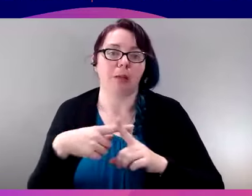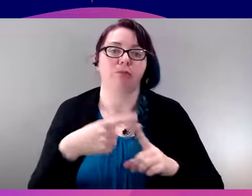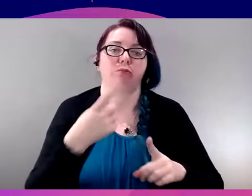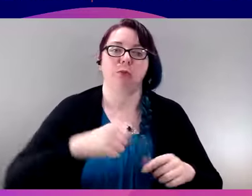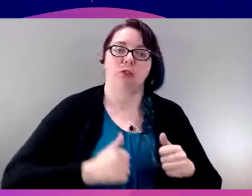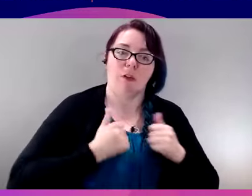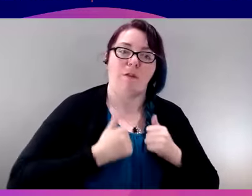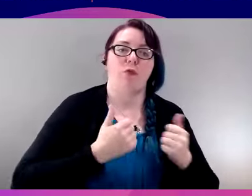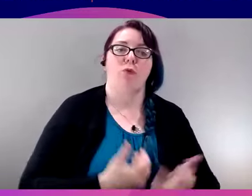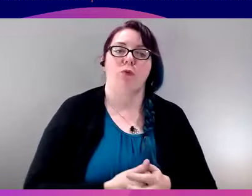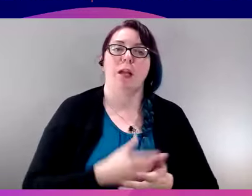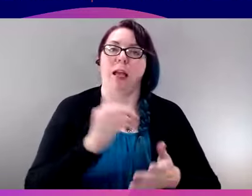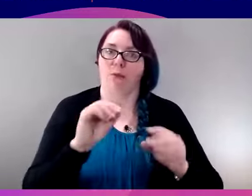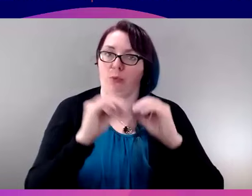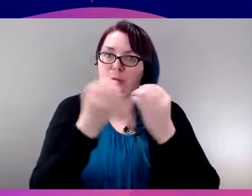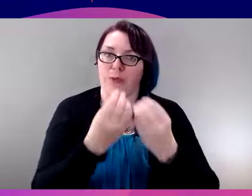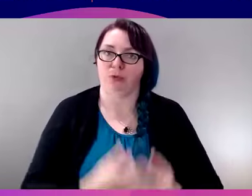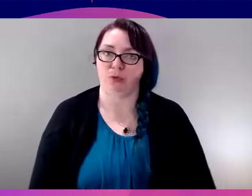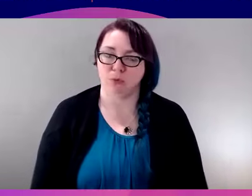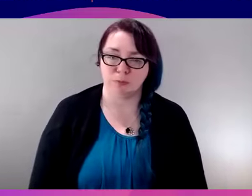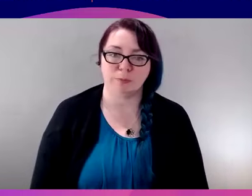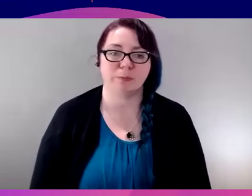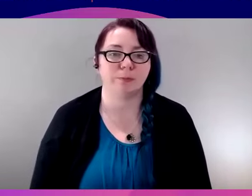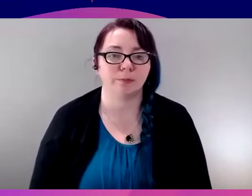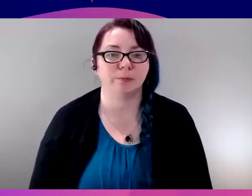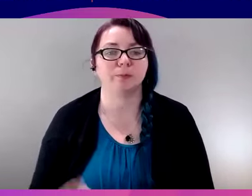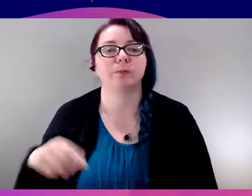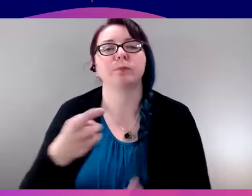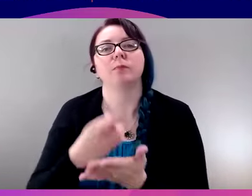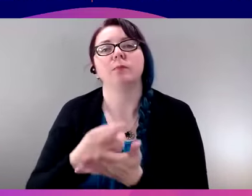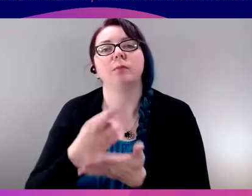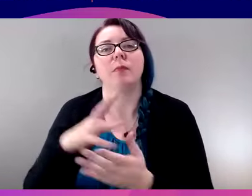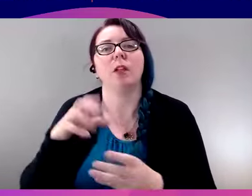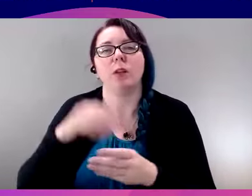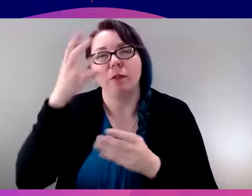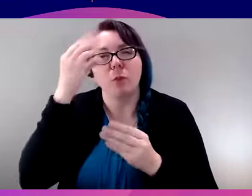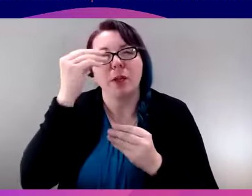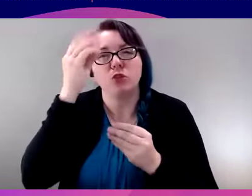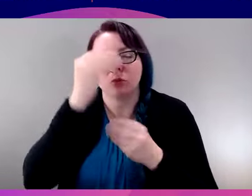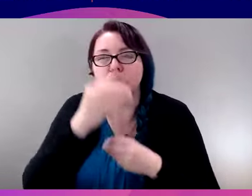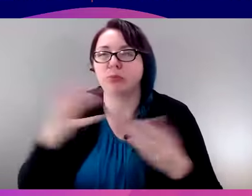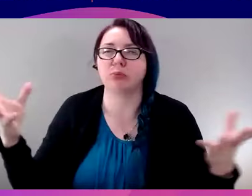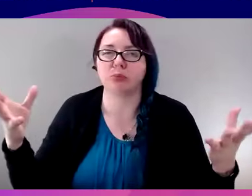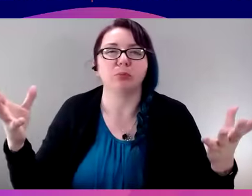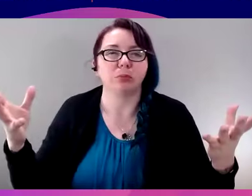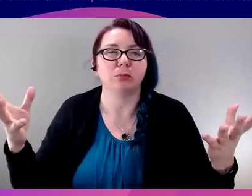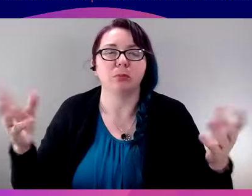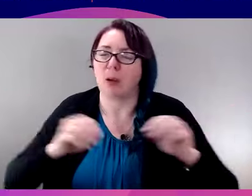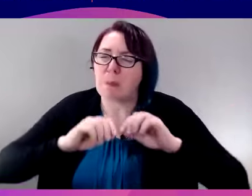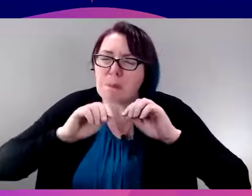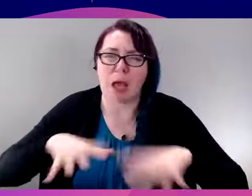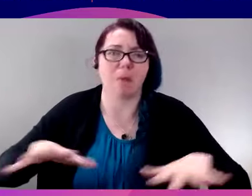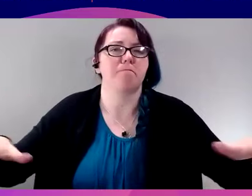information sheets and awareness resources that can be shared with other organizations, the general public, and/or survivors. These resources